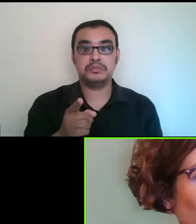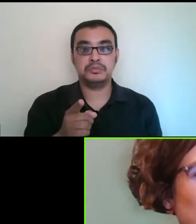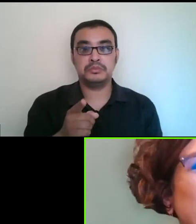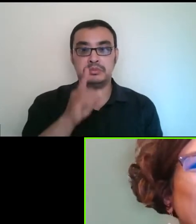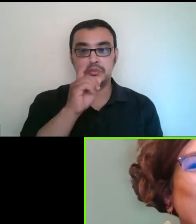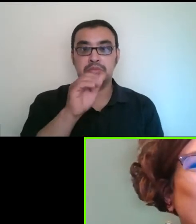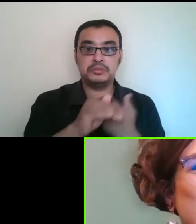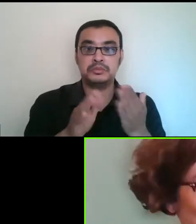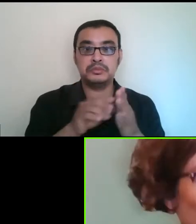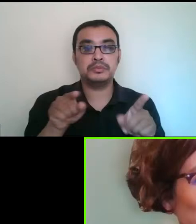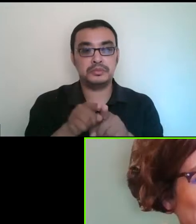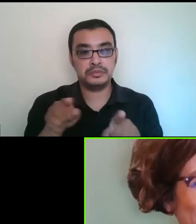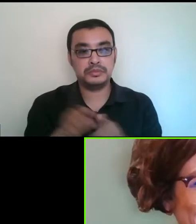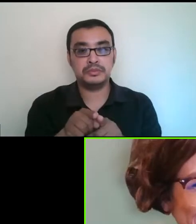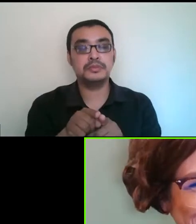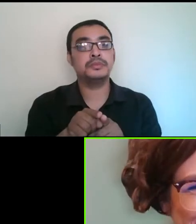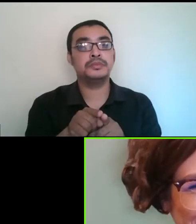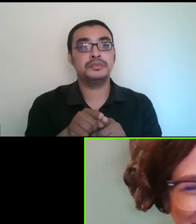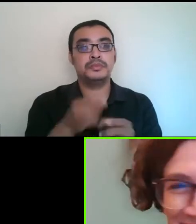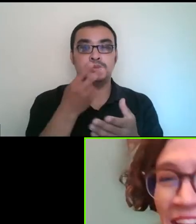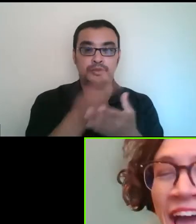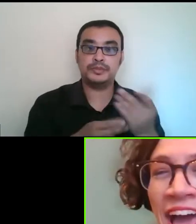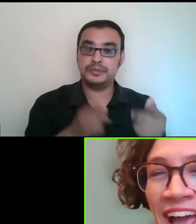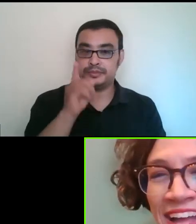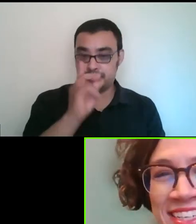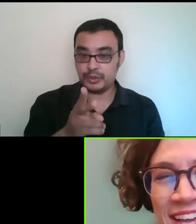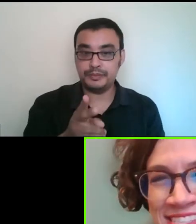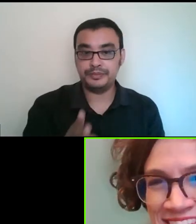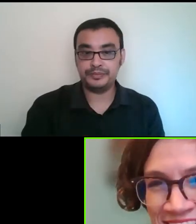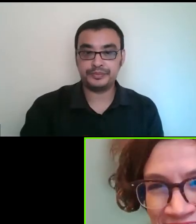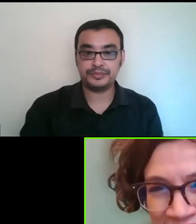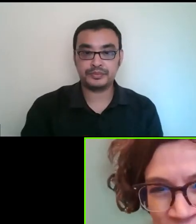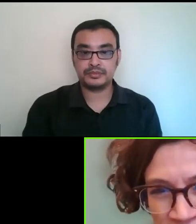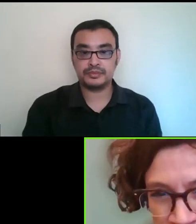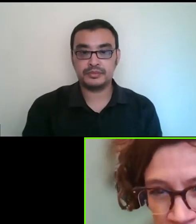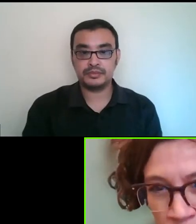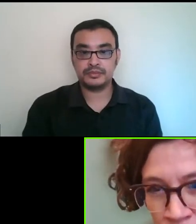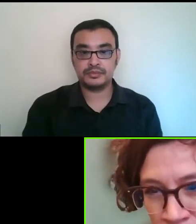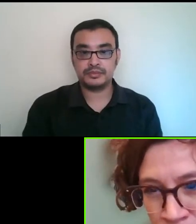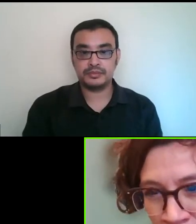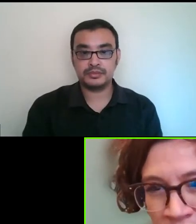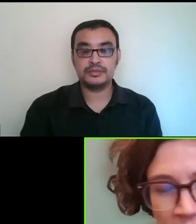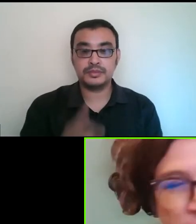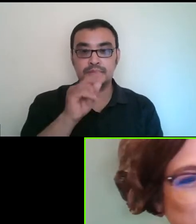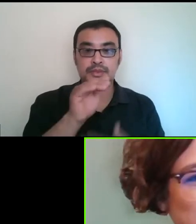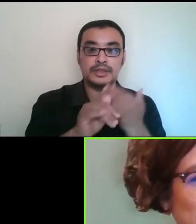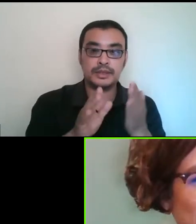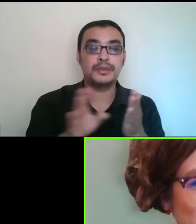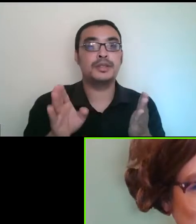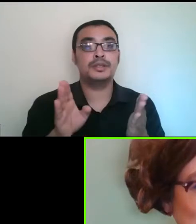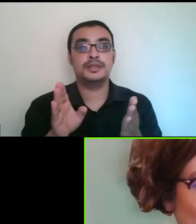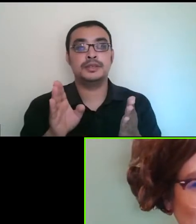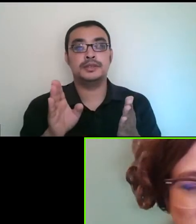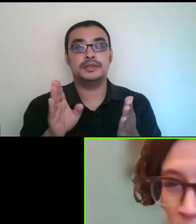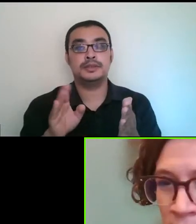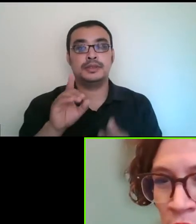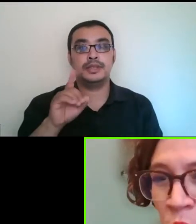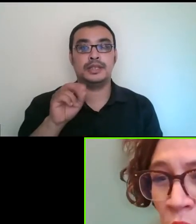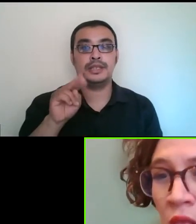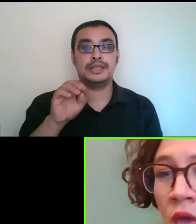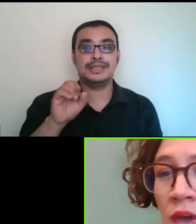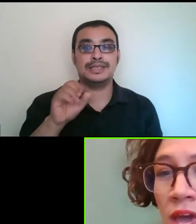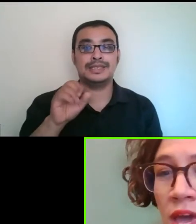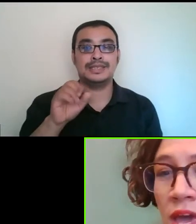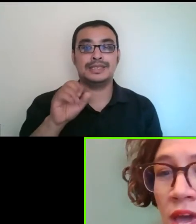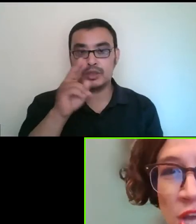of tomorrow. So you are both. And I see a fantastic comment by Dinesh and a fantastic answer by